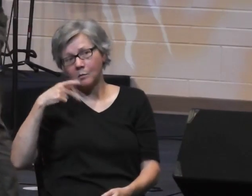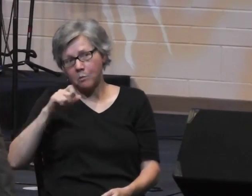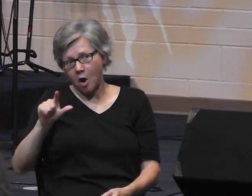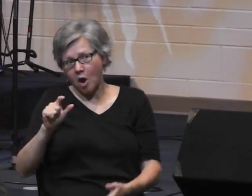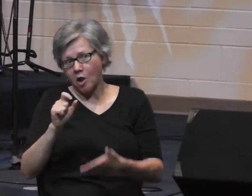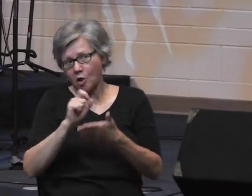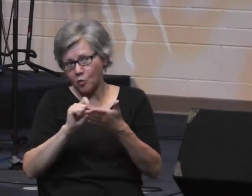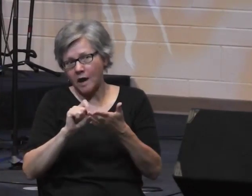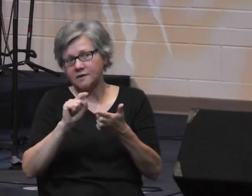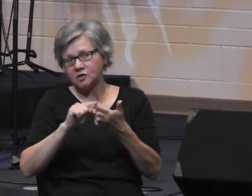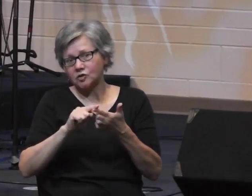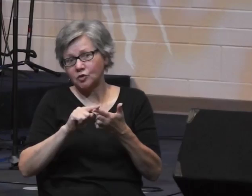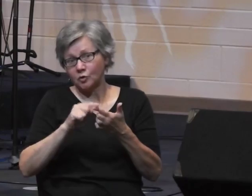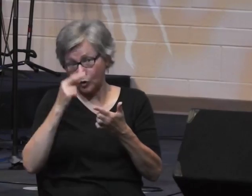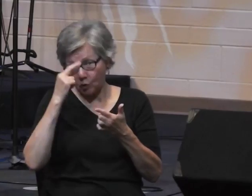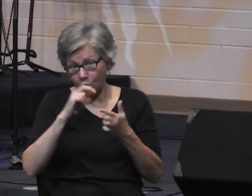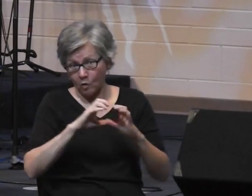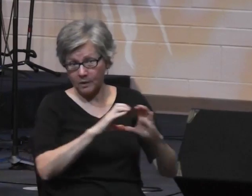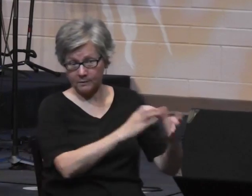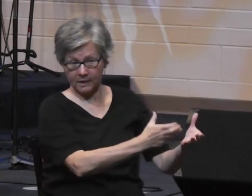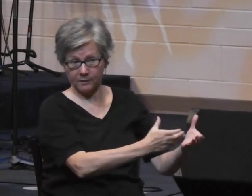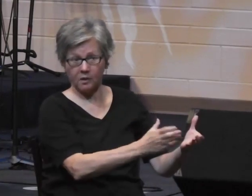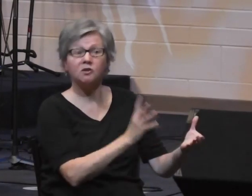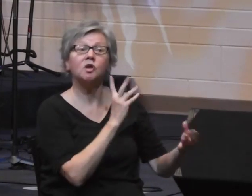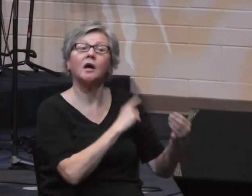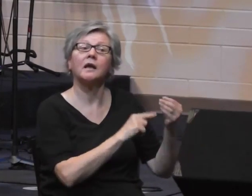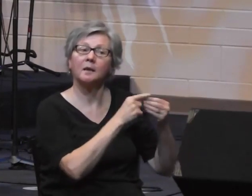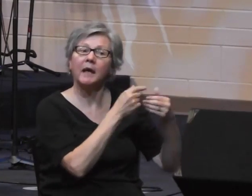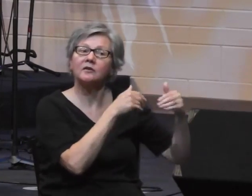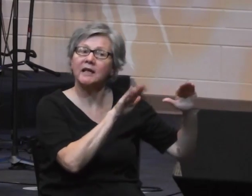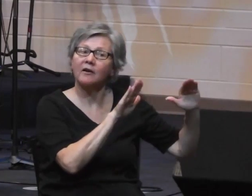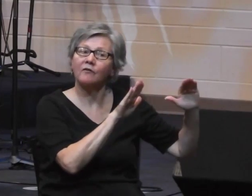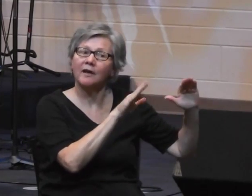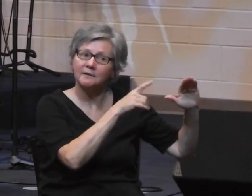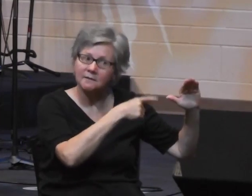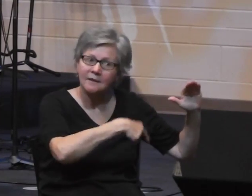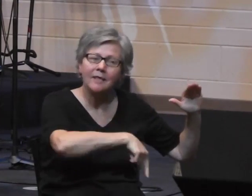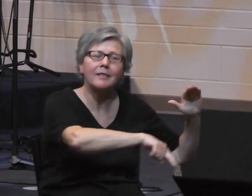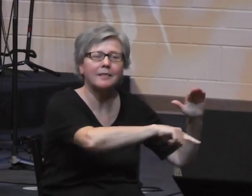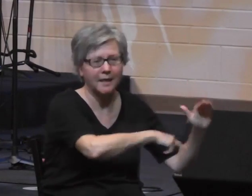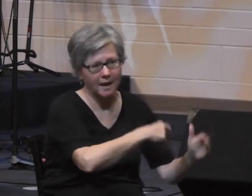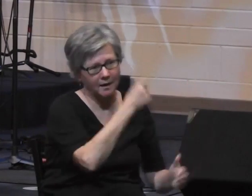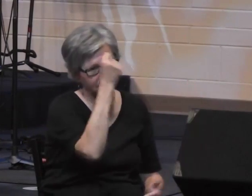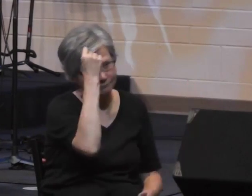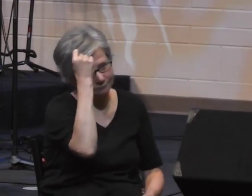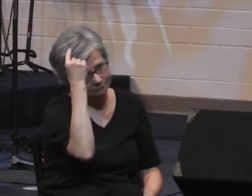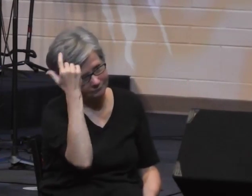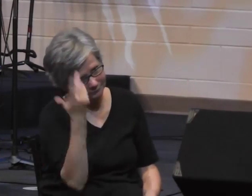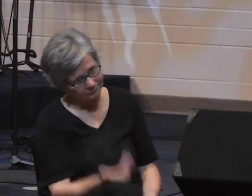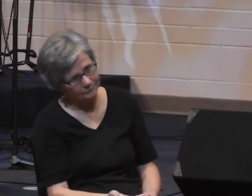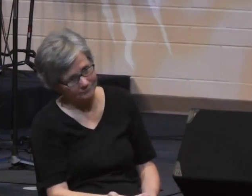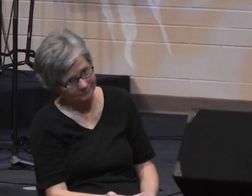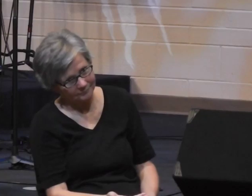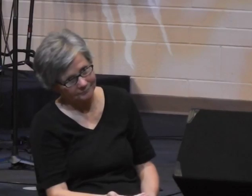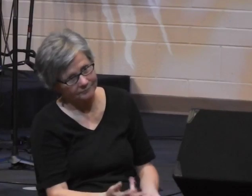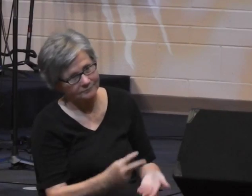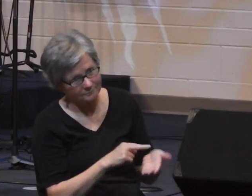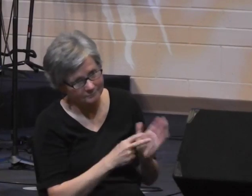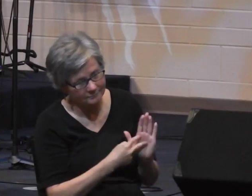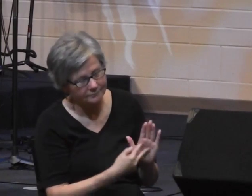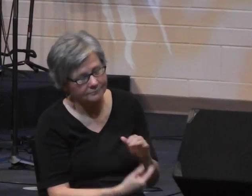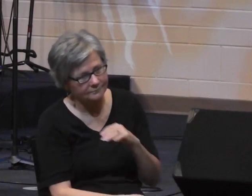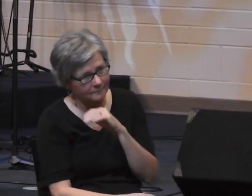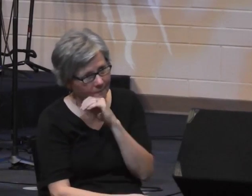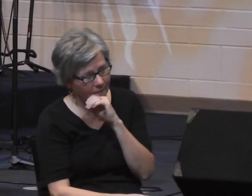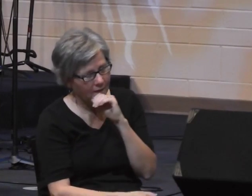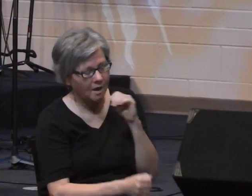Romans and talks about sacrifice, it would have been understood that for many, if not most, if not